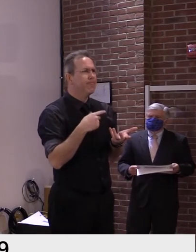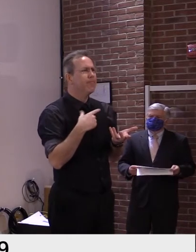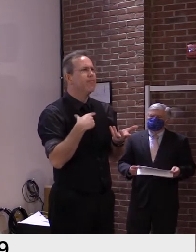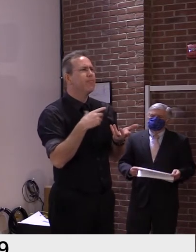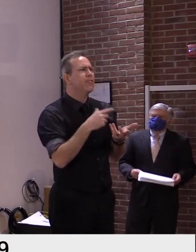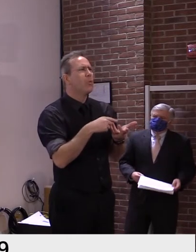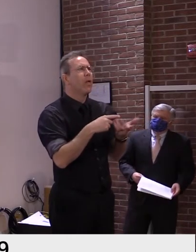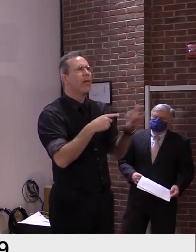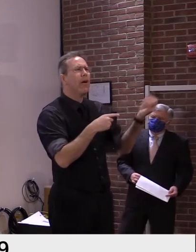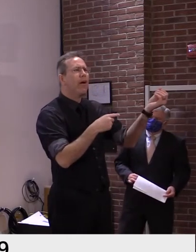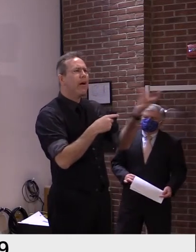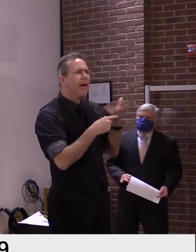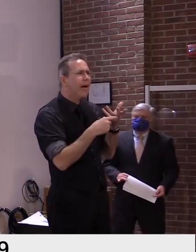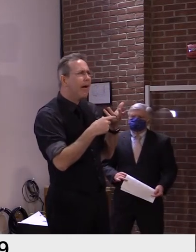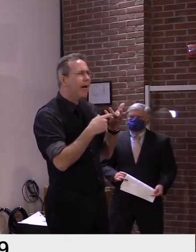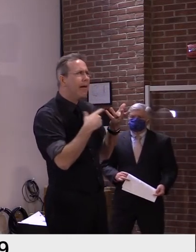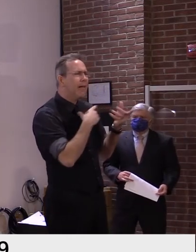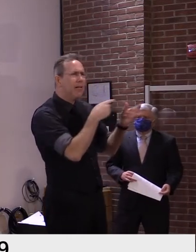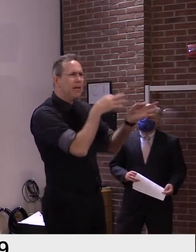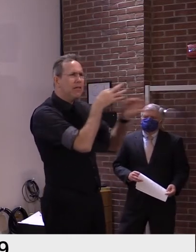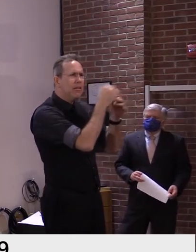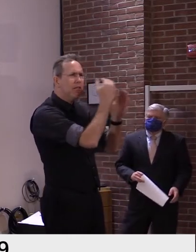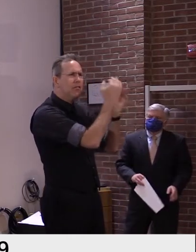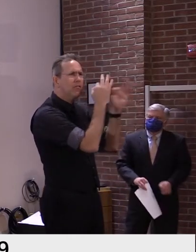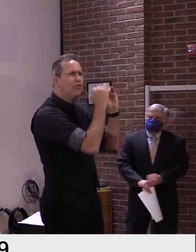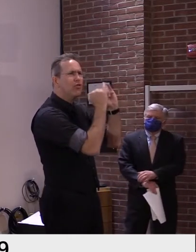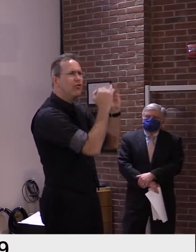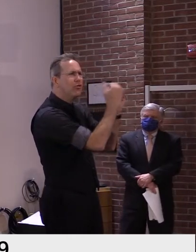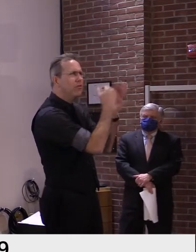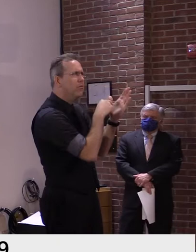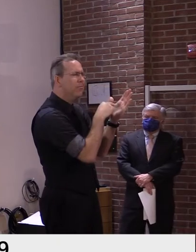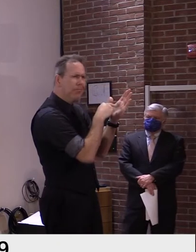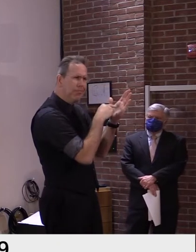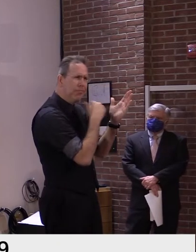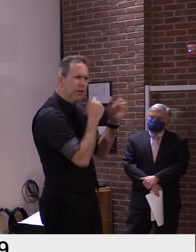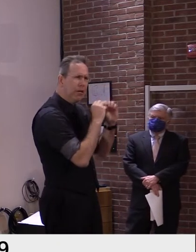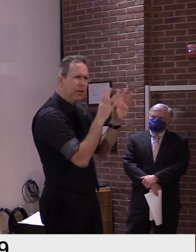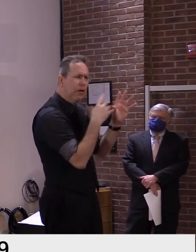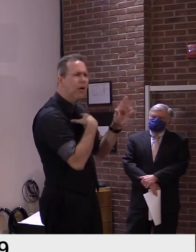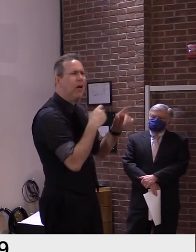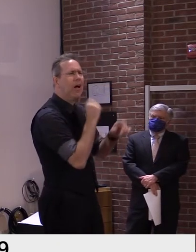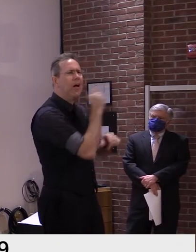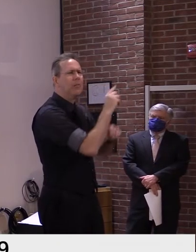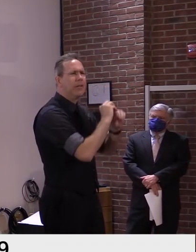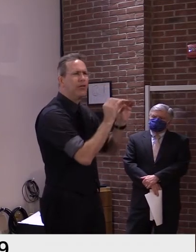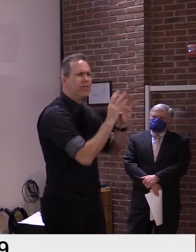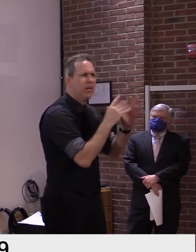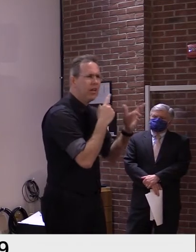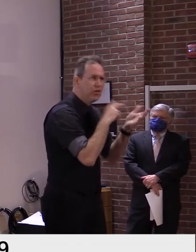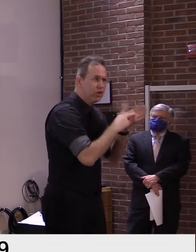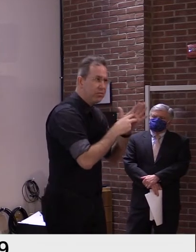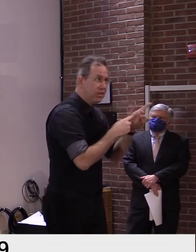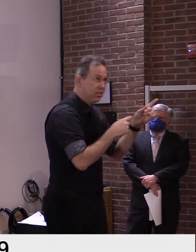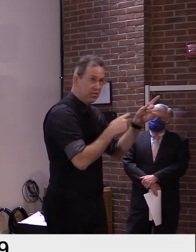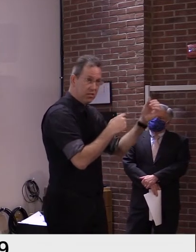that. By the calculations given, they said that they were going to be